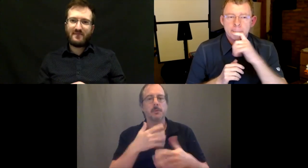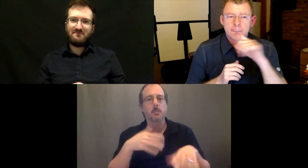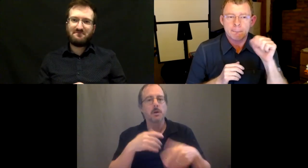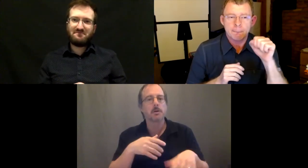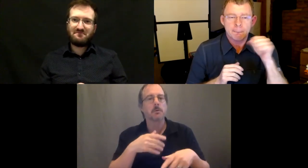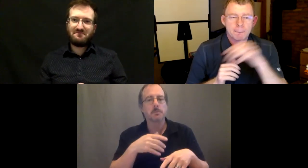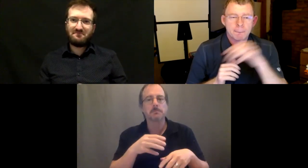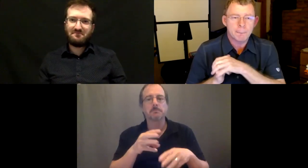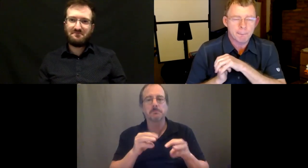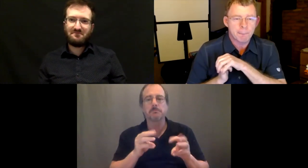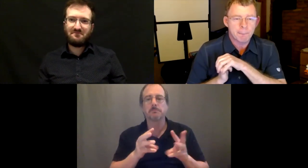That's great. Mm.